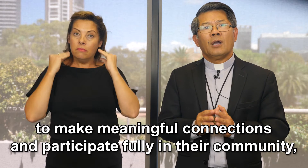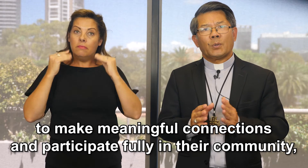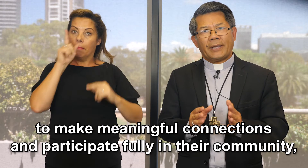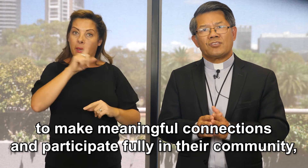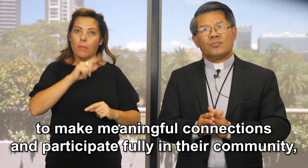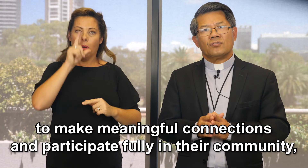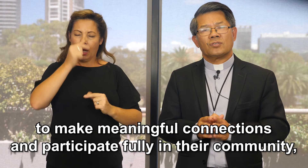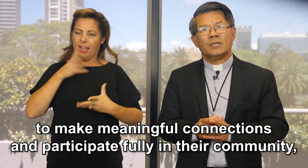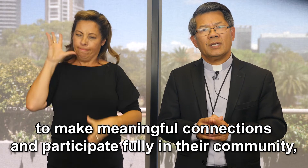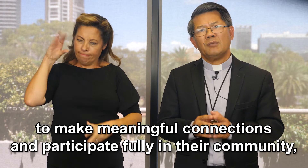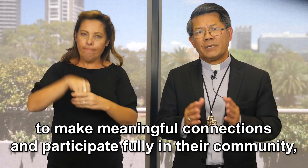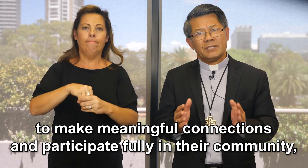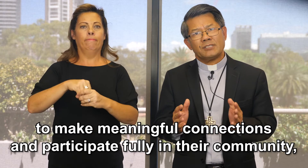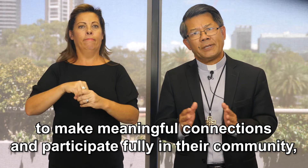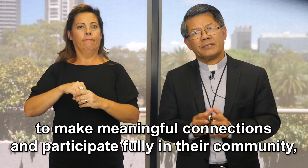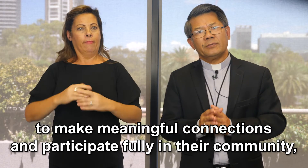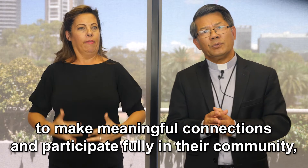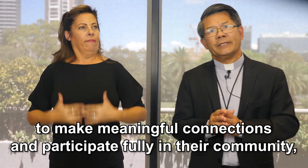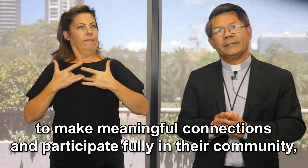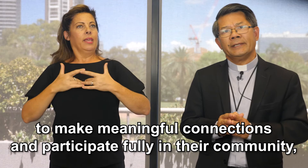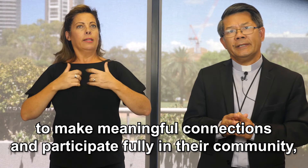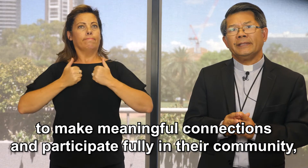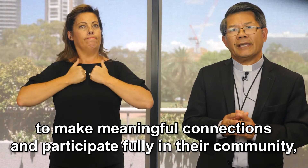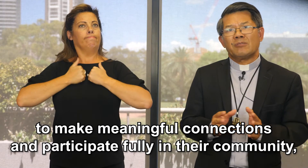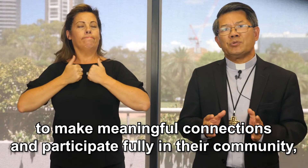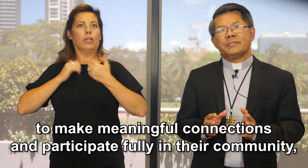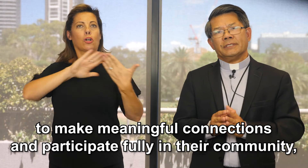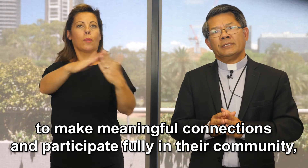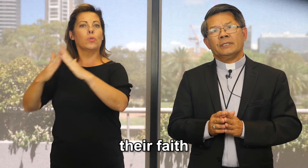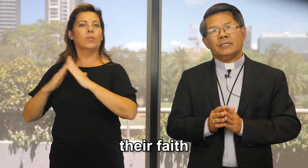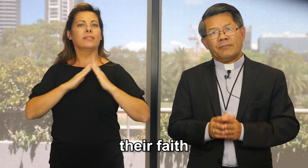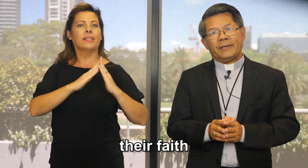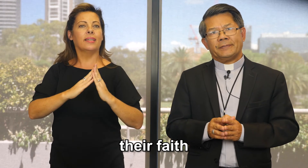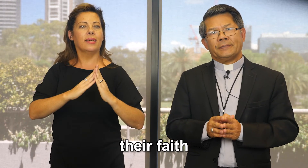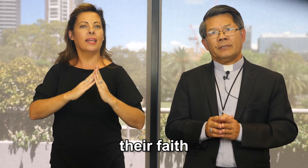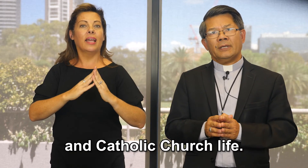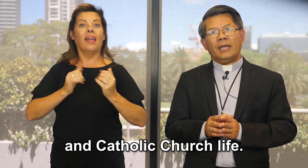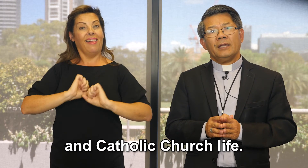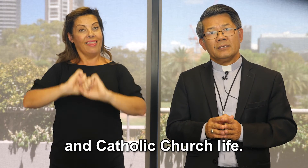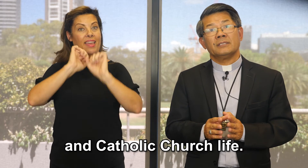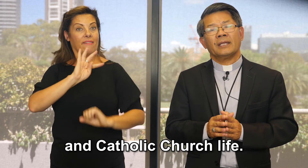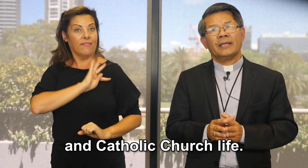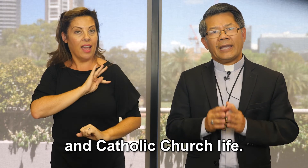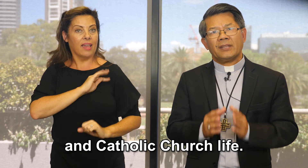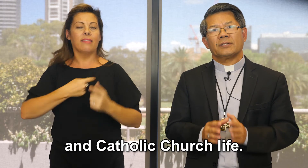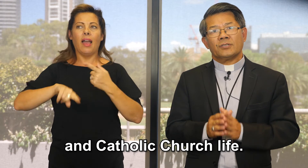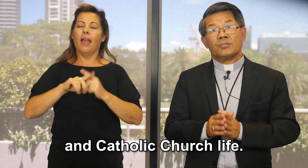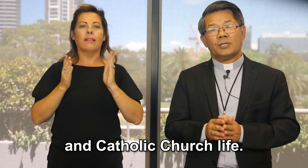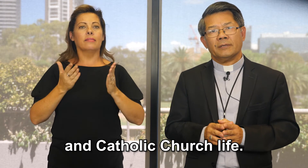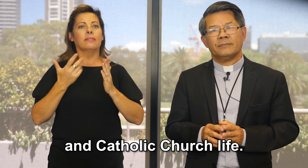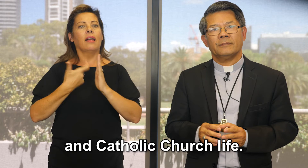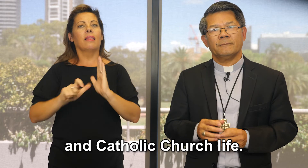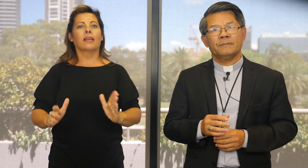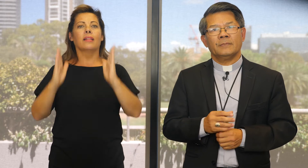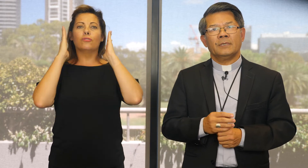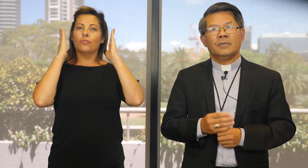meaningful connections and participate fully in their community, their faith, and Catholic Church